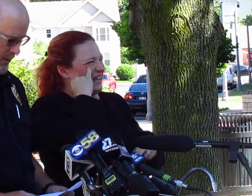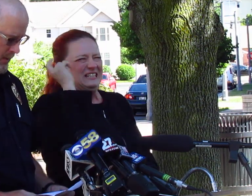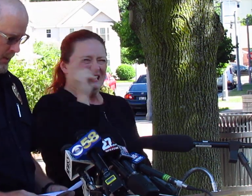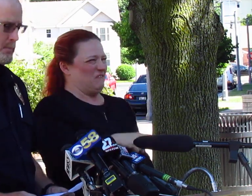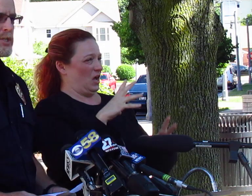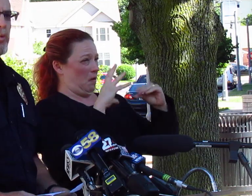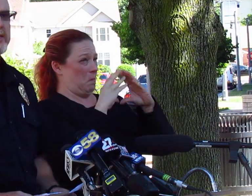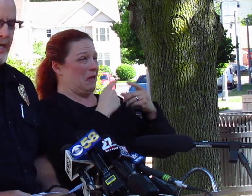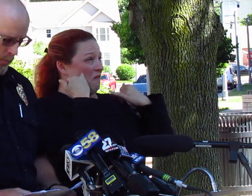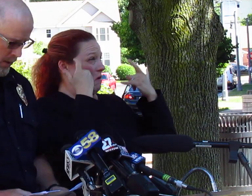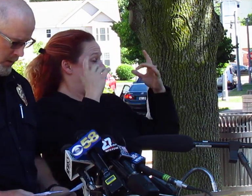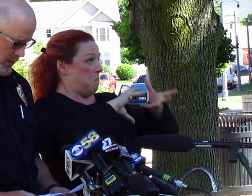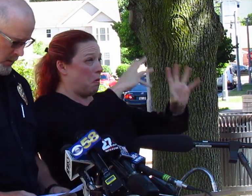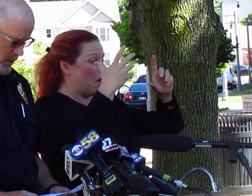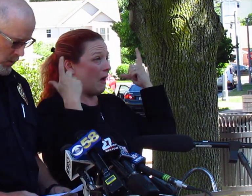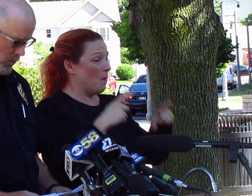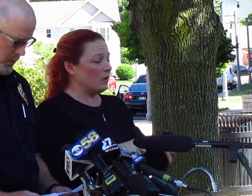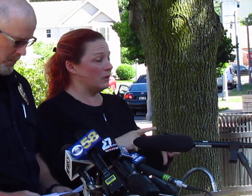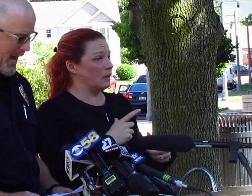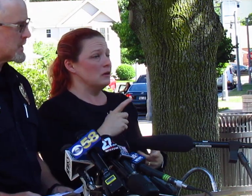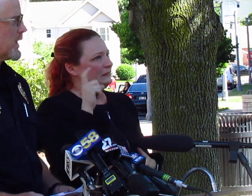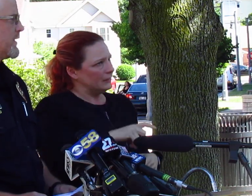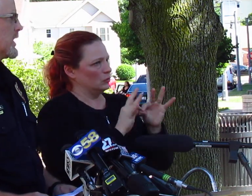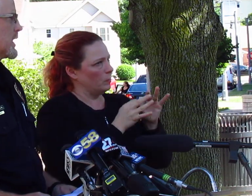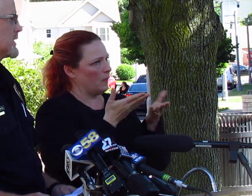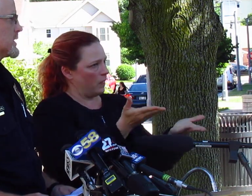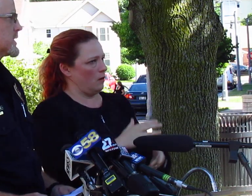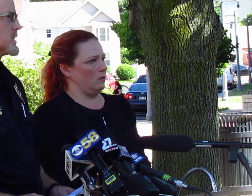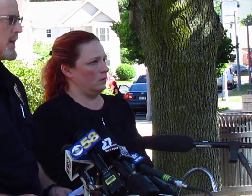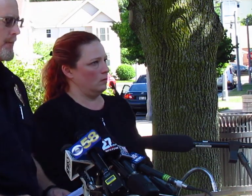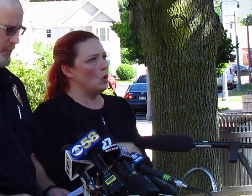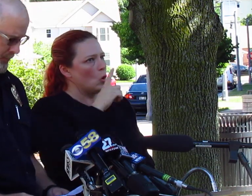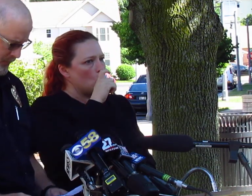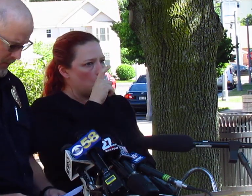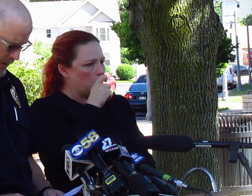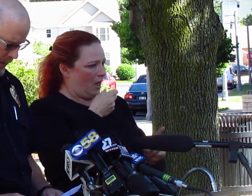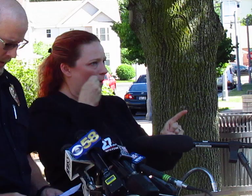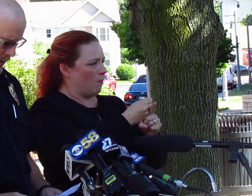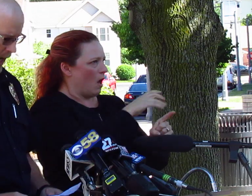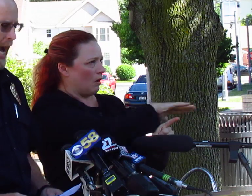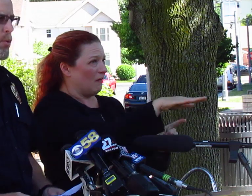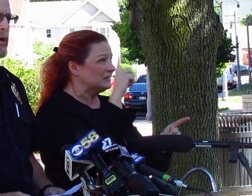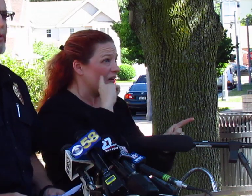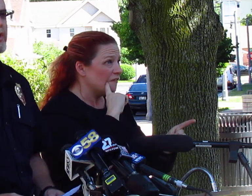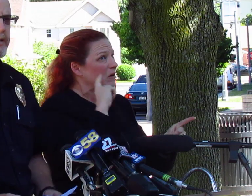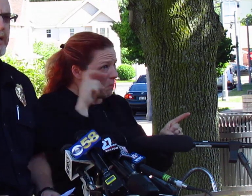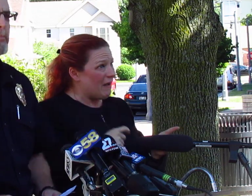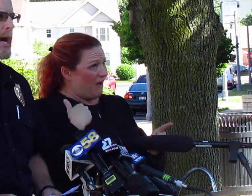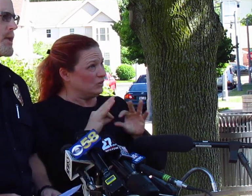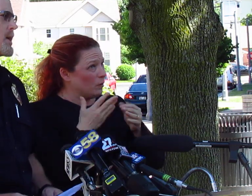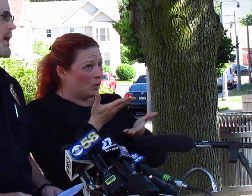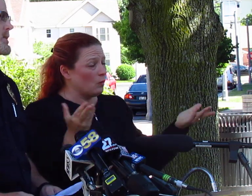events, especially when someone who was impacted by an event like this is deaf. I want to